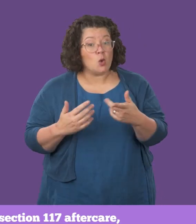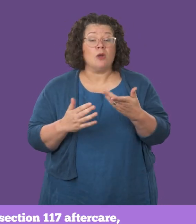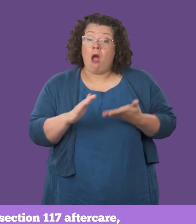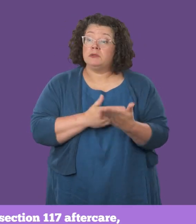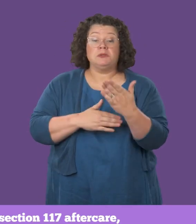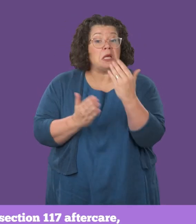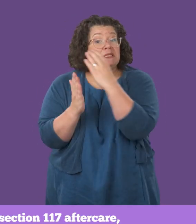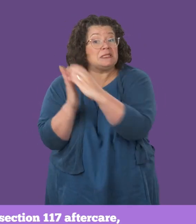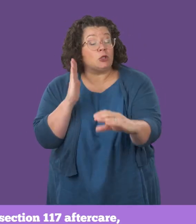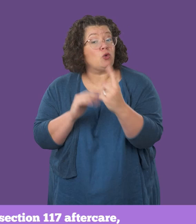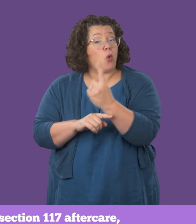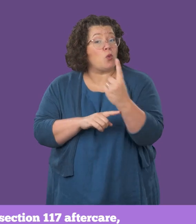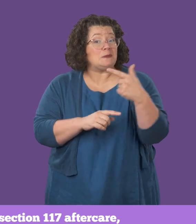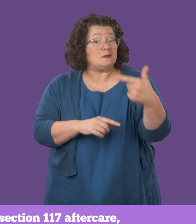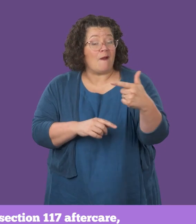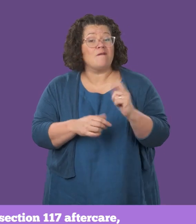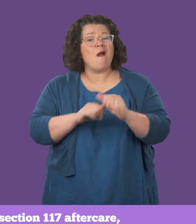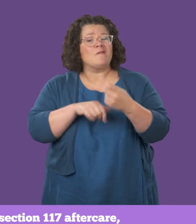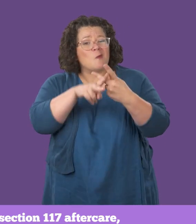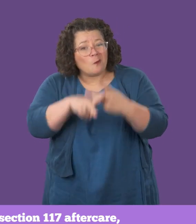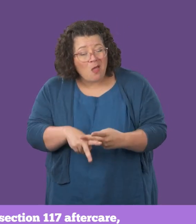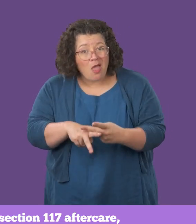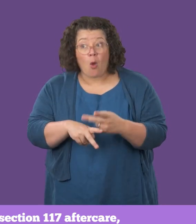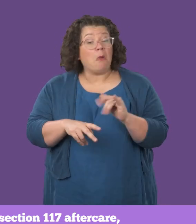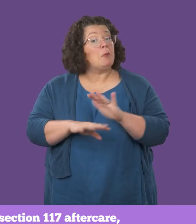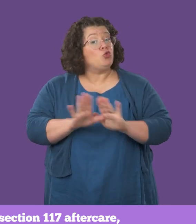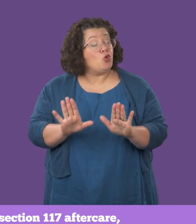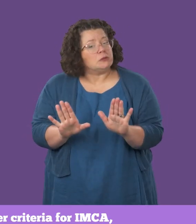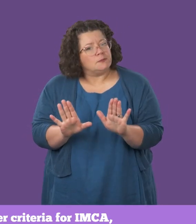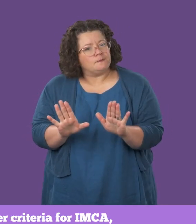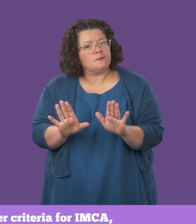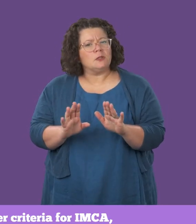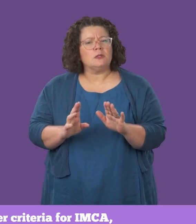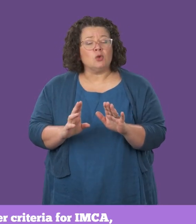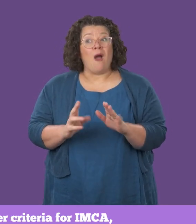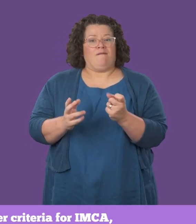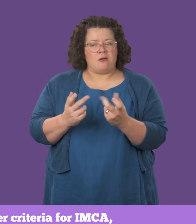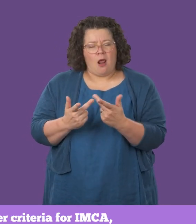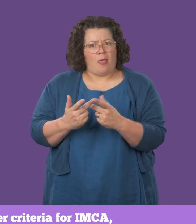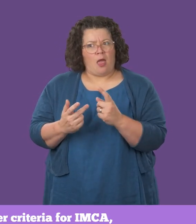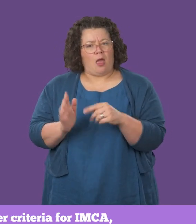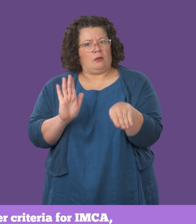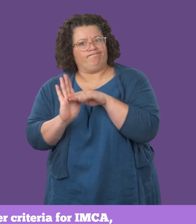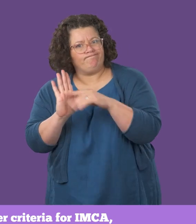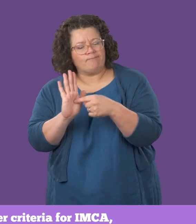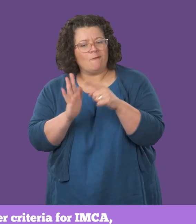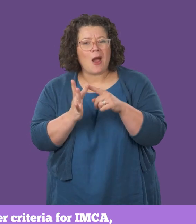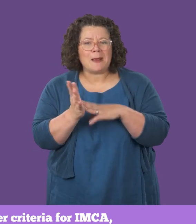section 117 aftercare, or it might not be, then if they hit the other criteria for IMCA, then